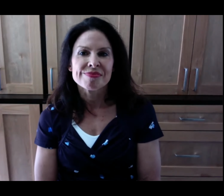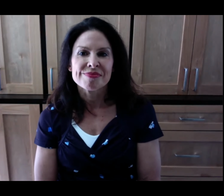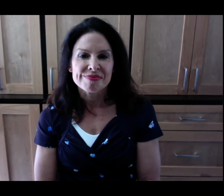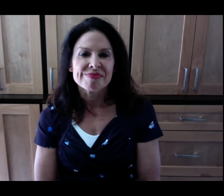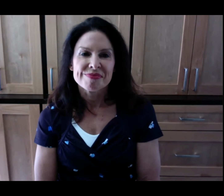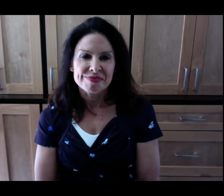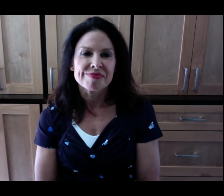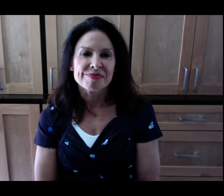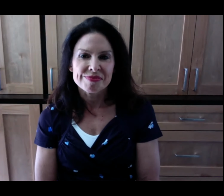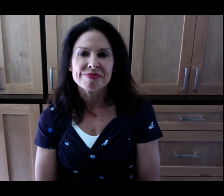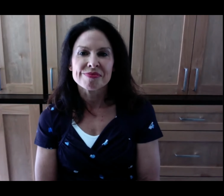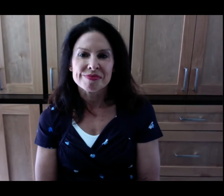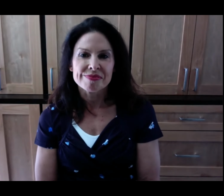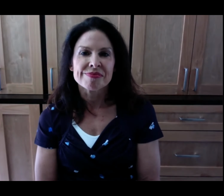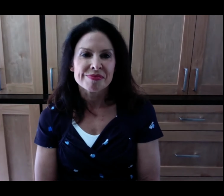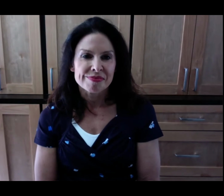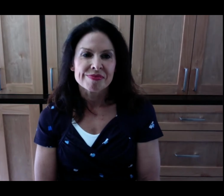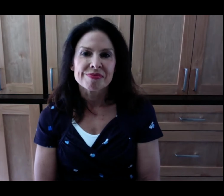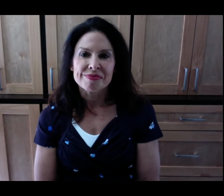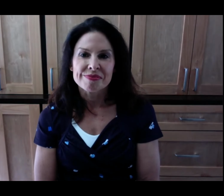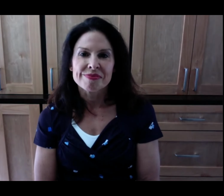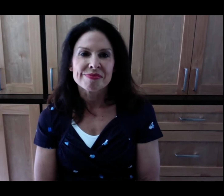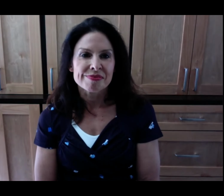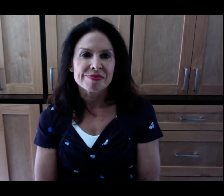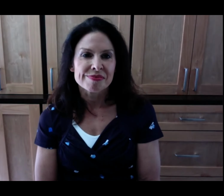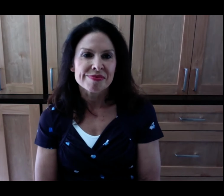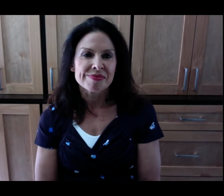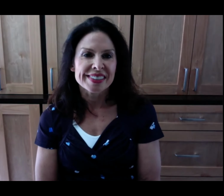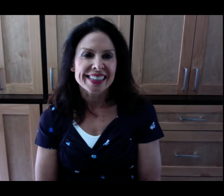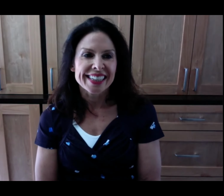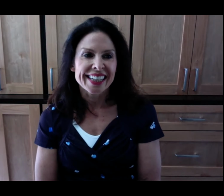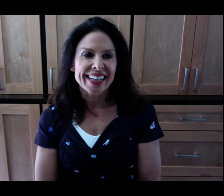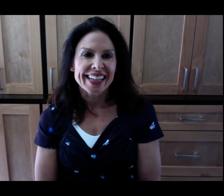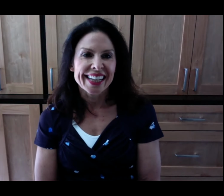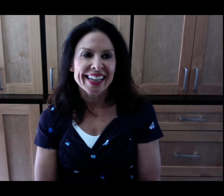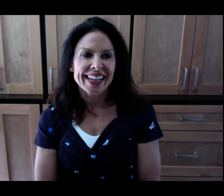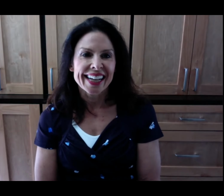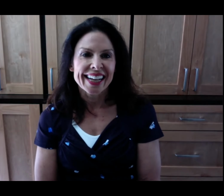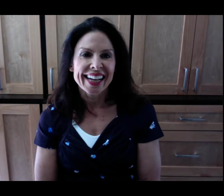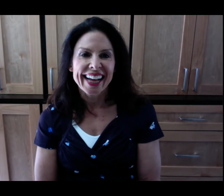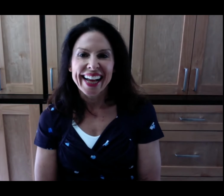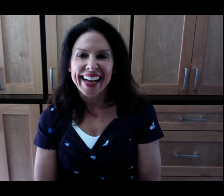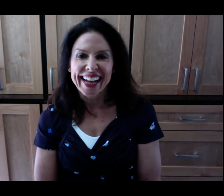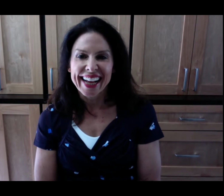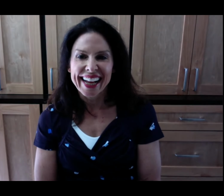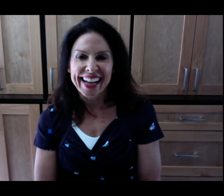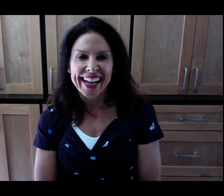times, different than being live and on the spot. So lots of great ideas and examples. Thank